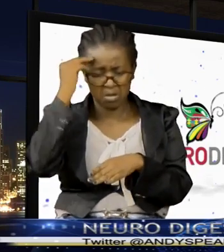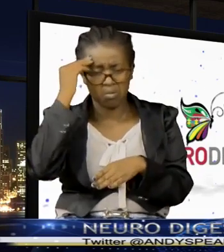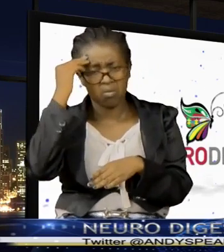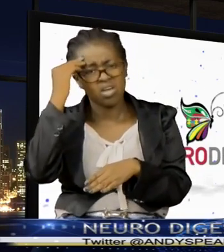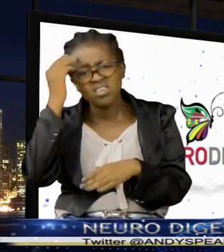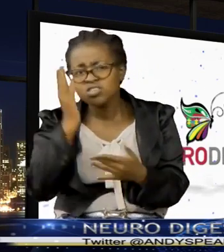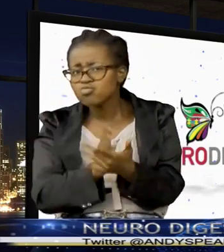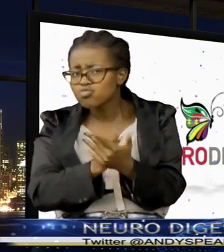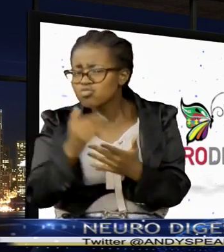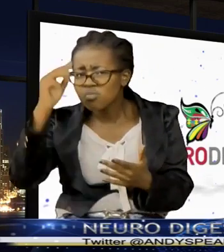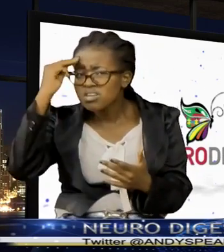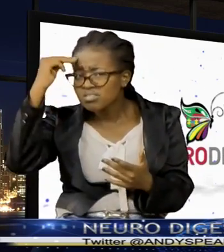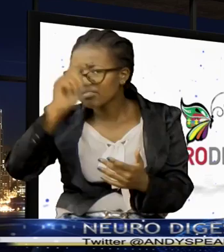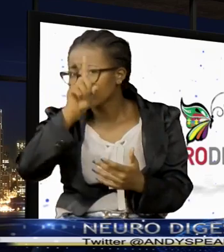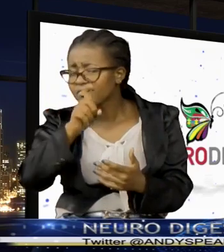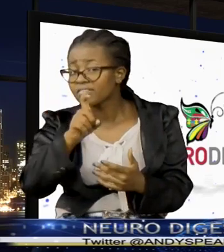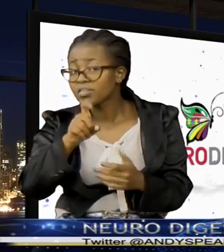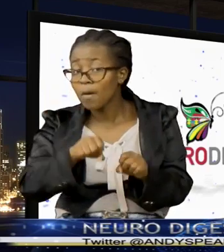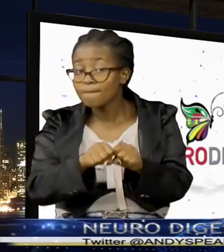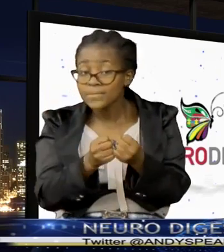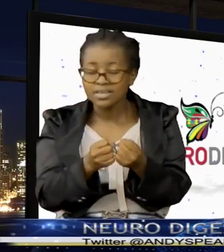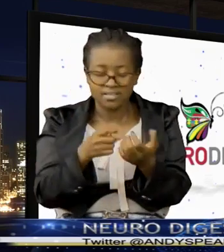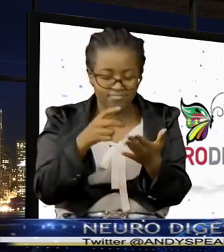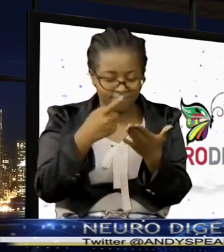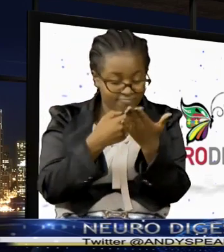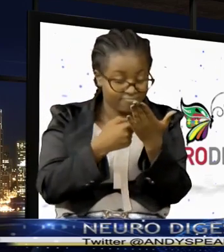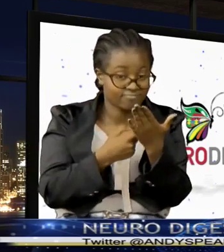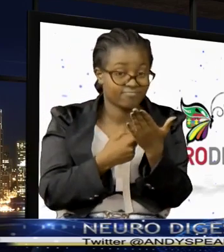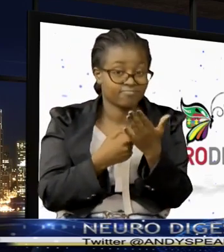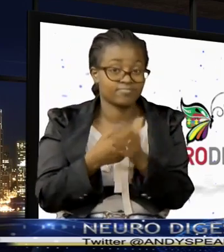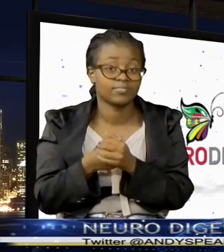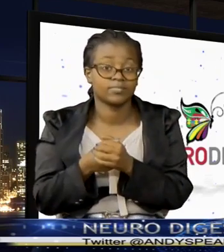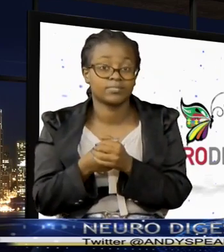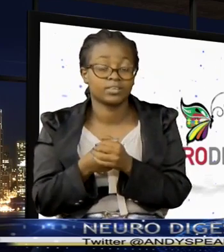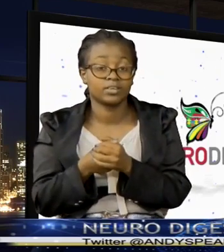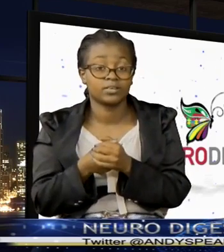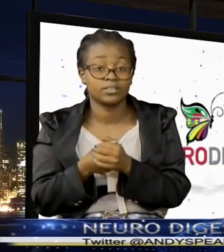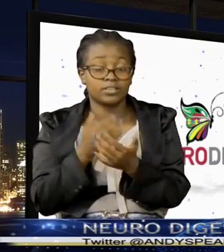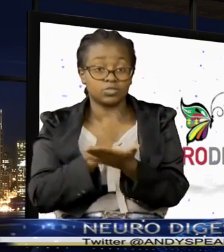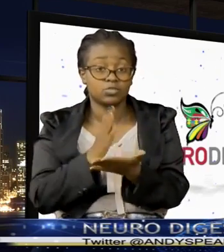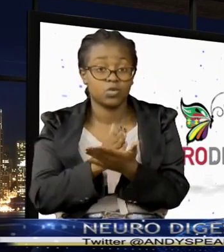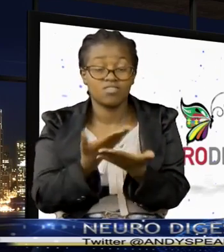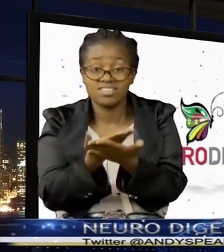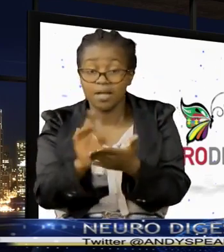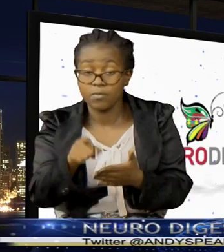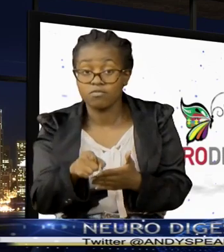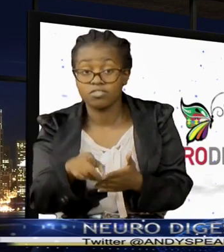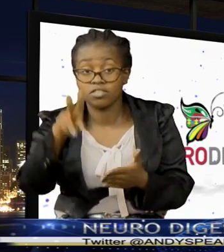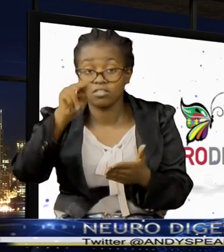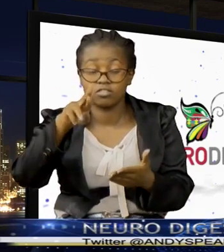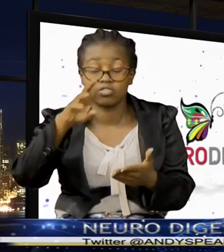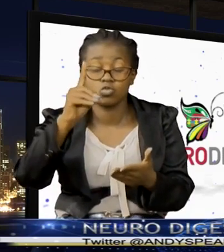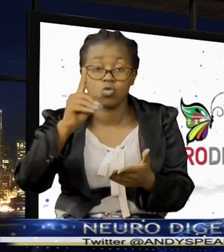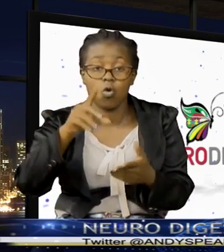is it really mental illness? So let's break that down and let's diverge into the real definitions of some of these